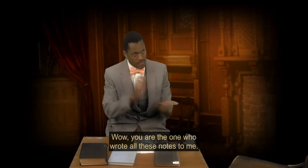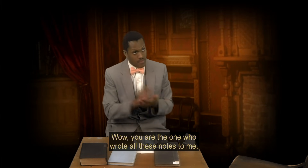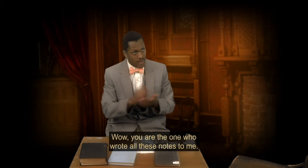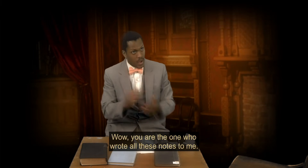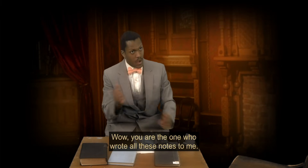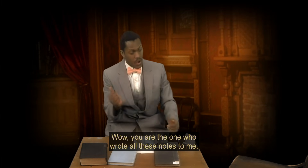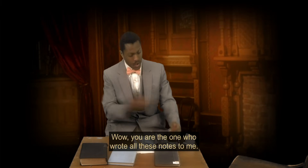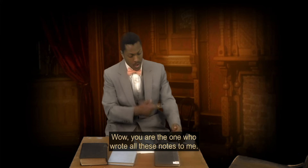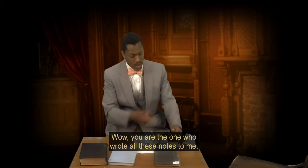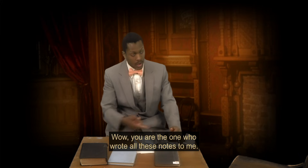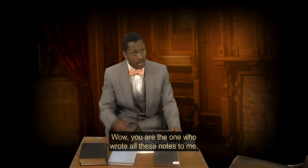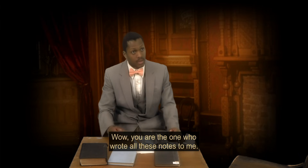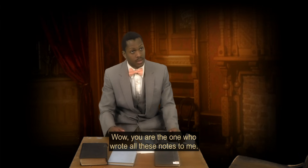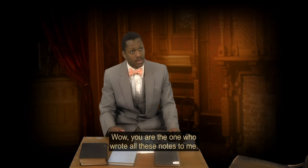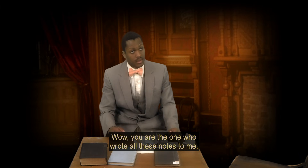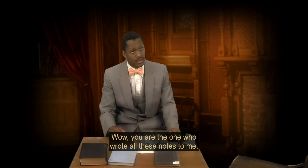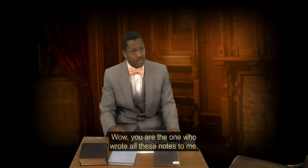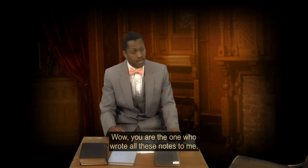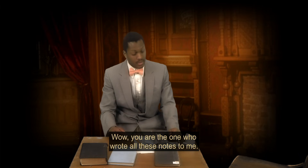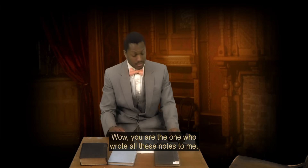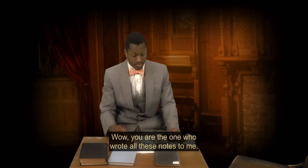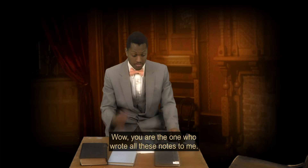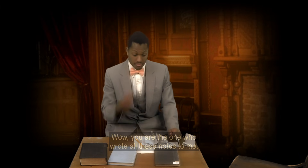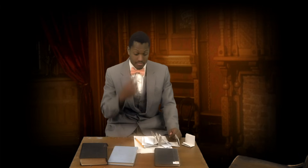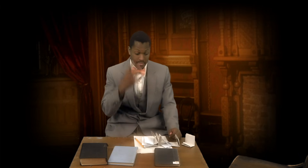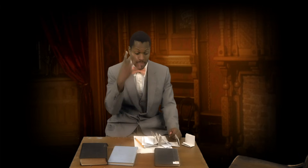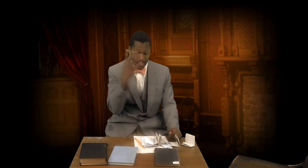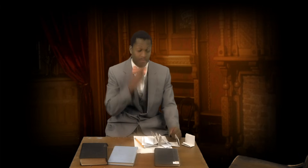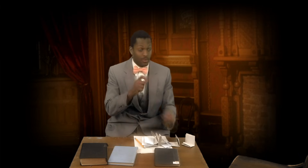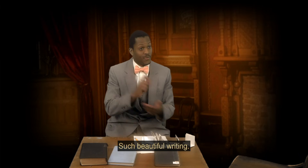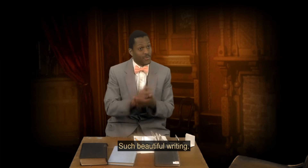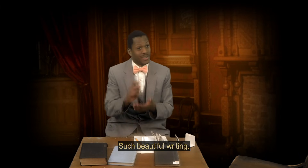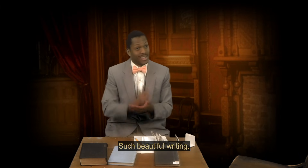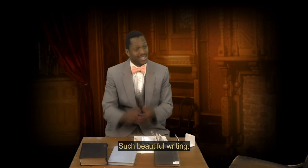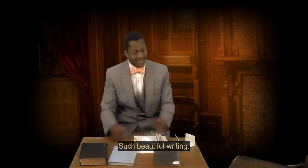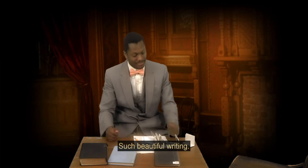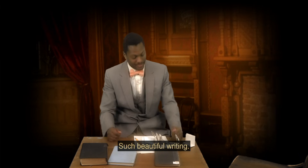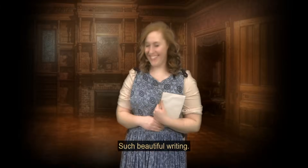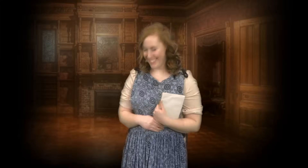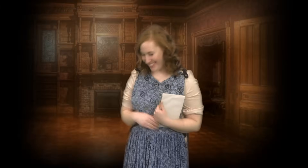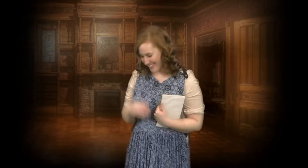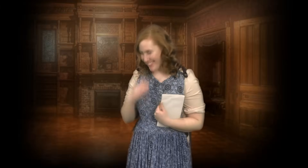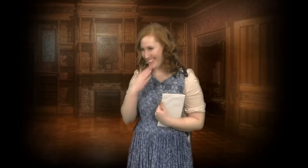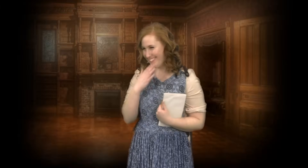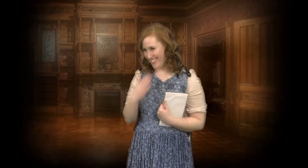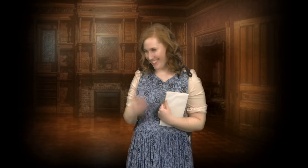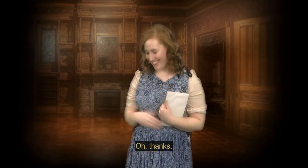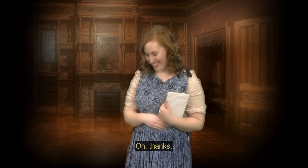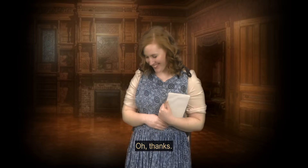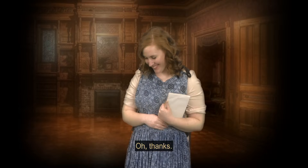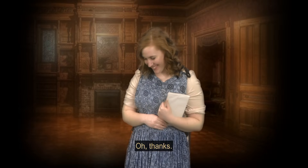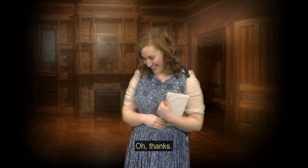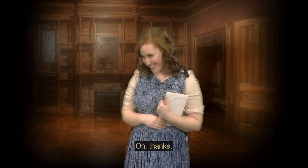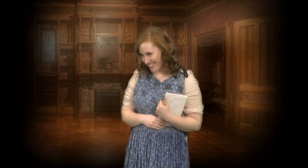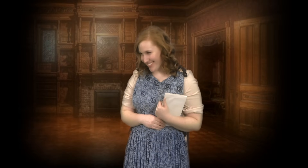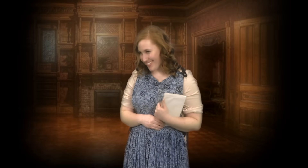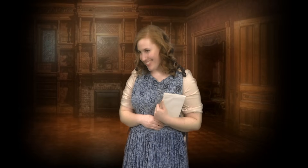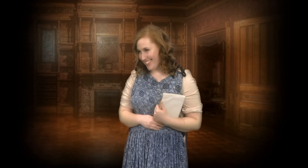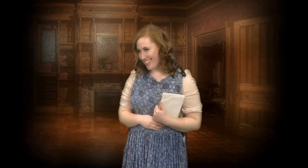Wow, you are the one who wrote all these notes to me? Such beautiful writing. Oh, thanks.